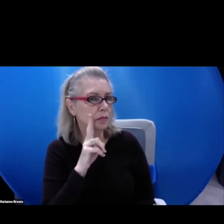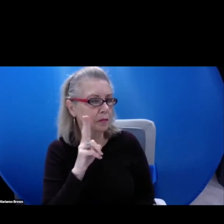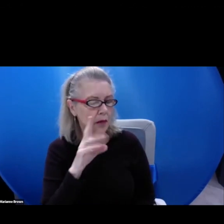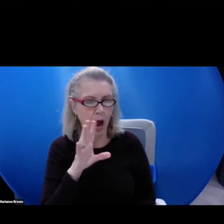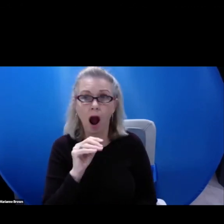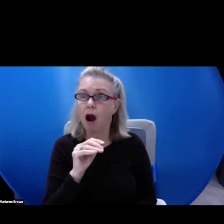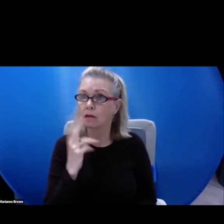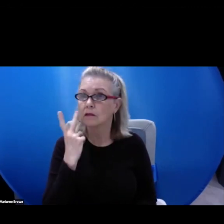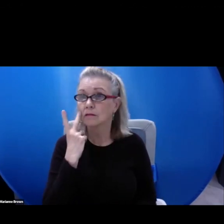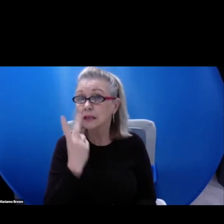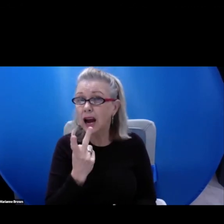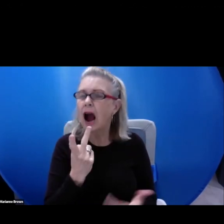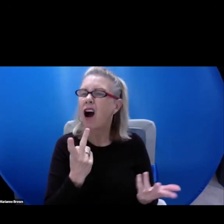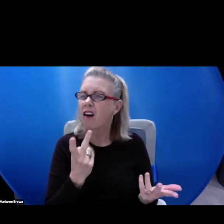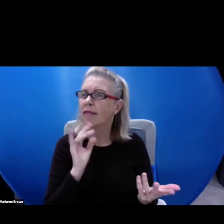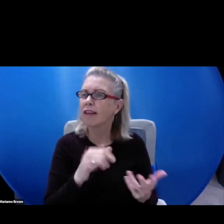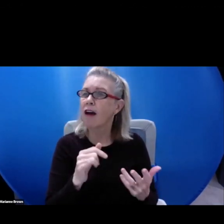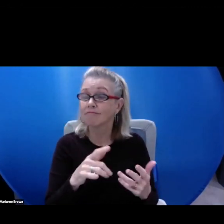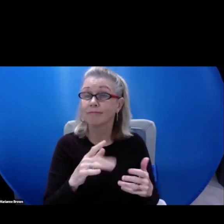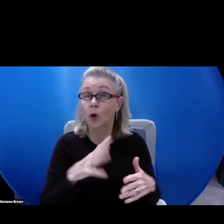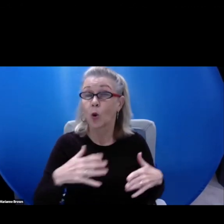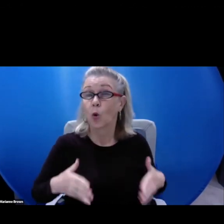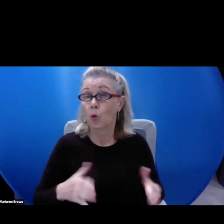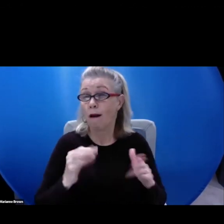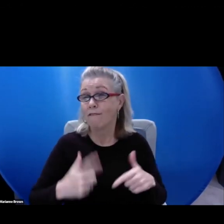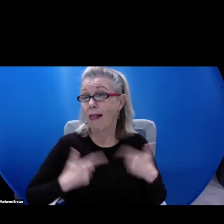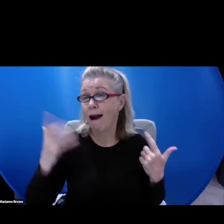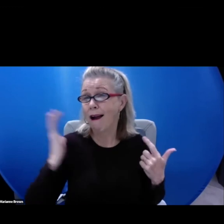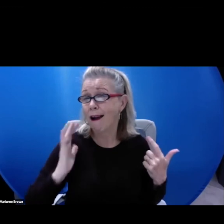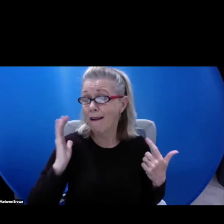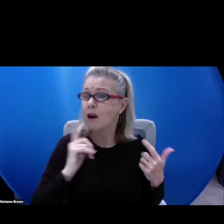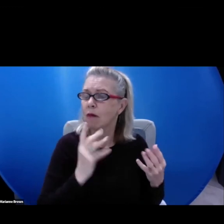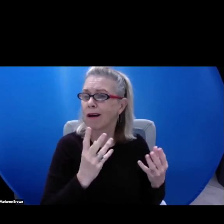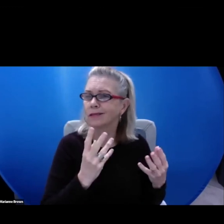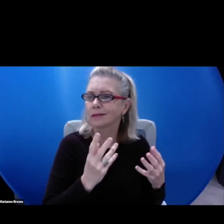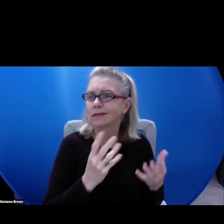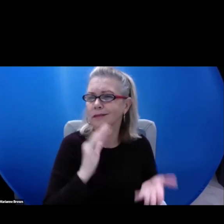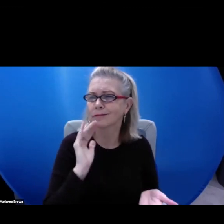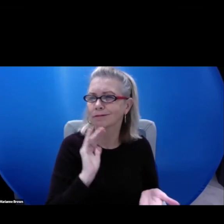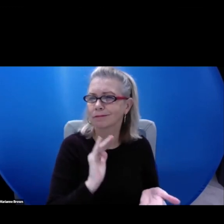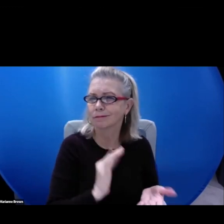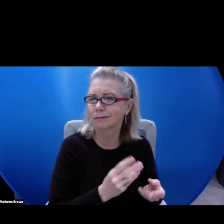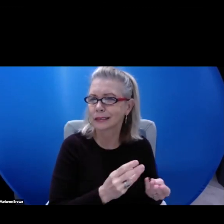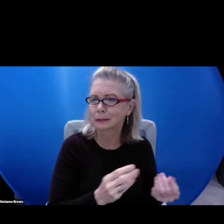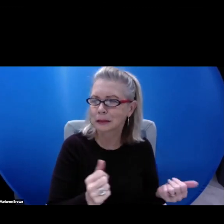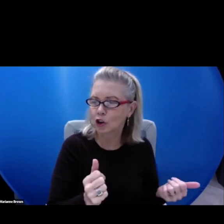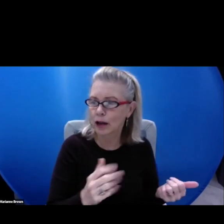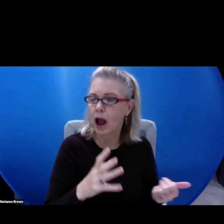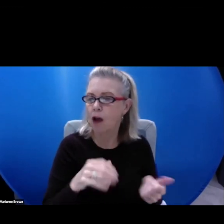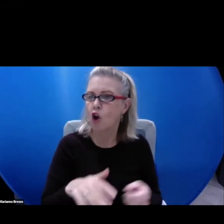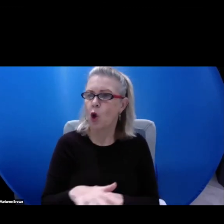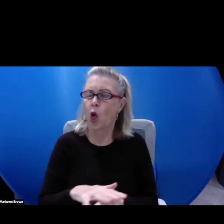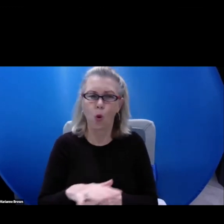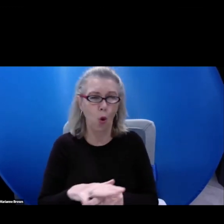the disappearing way of life, religions, and arts of the local Pueblo people. All